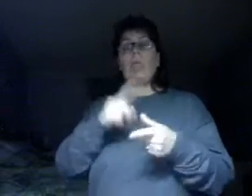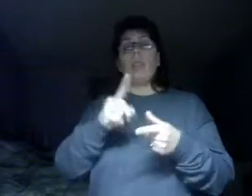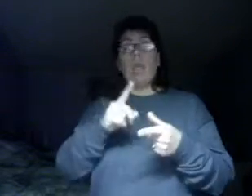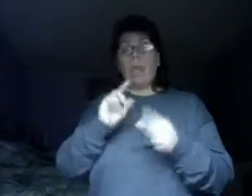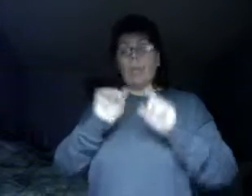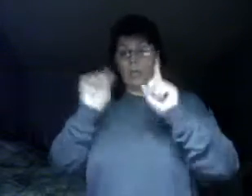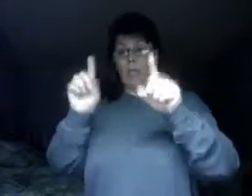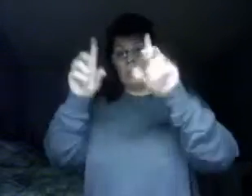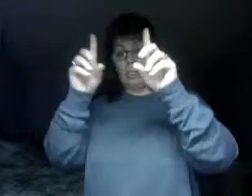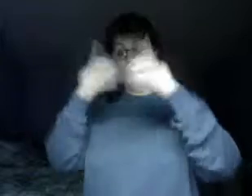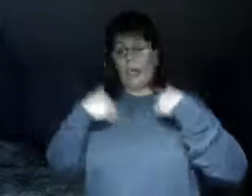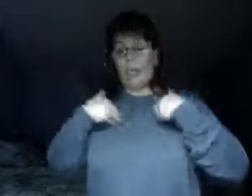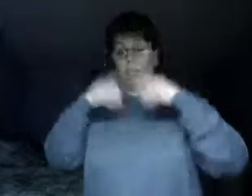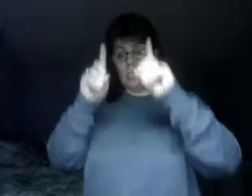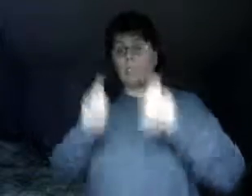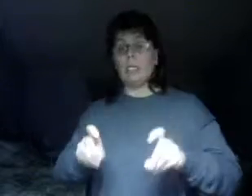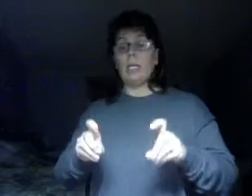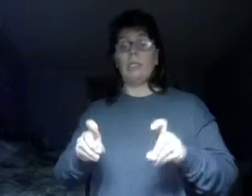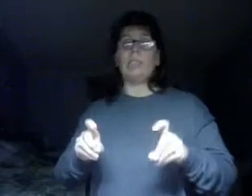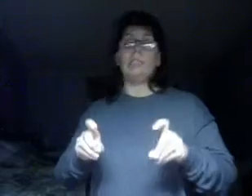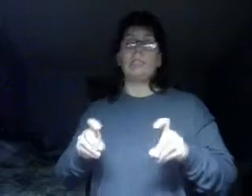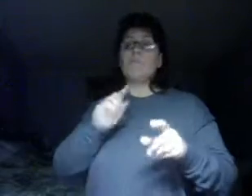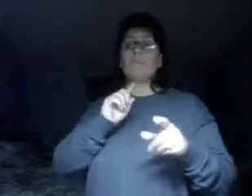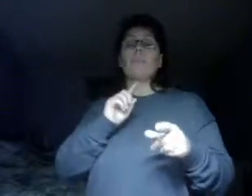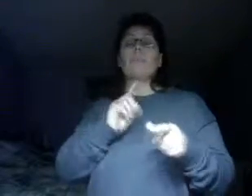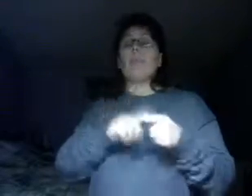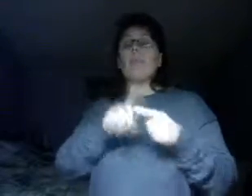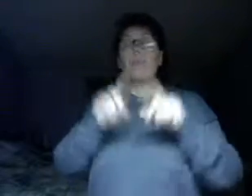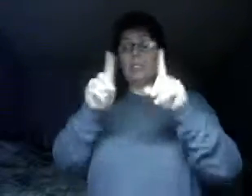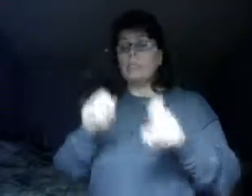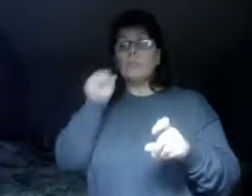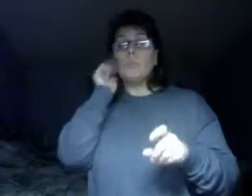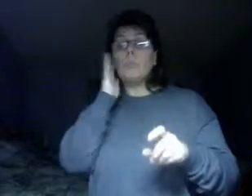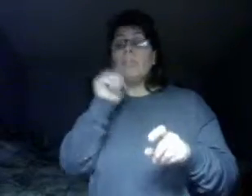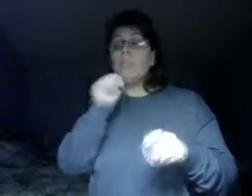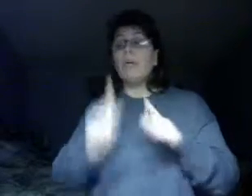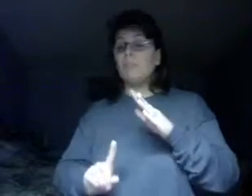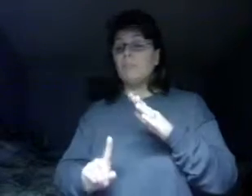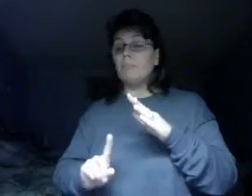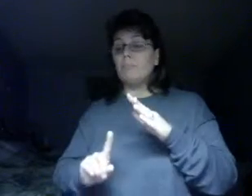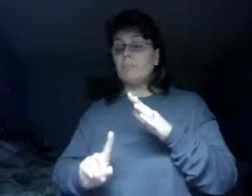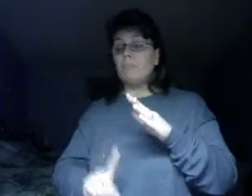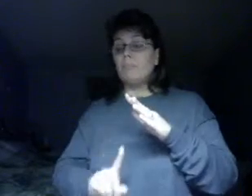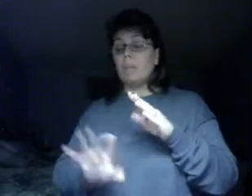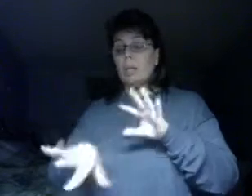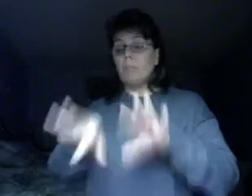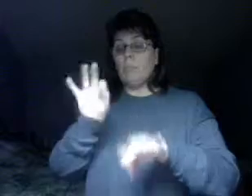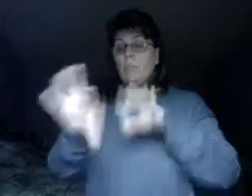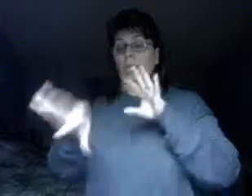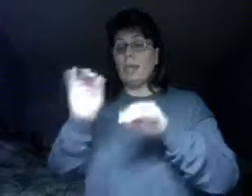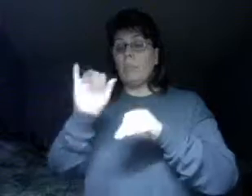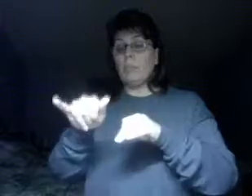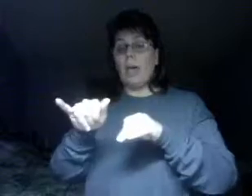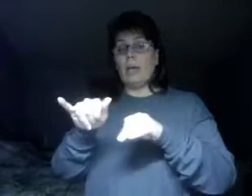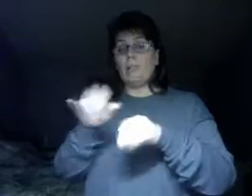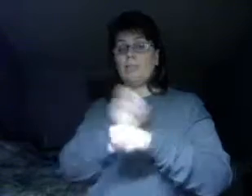infect others. However, the test would not pick up that infection. The period between when a person